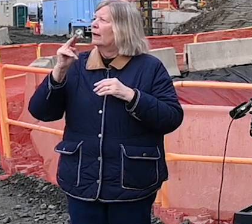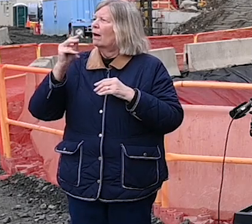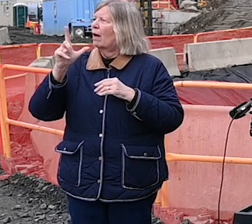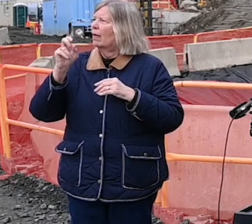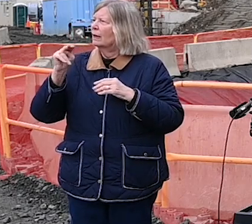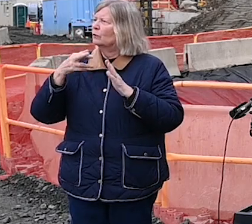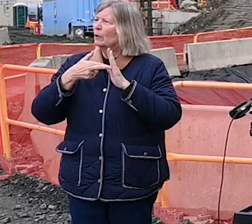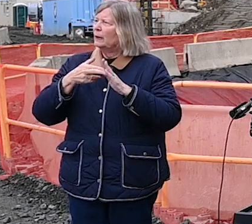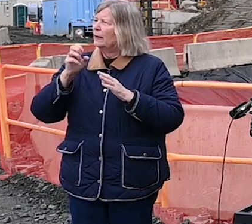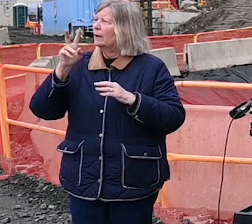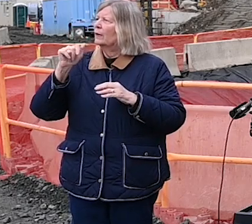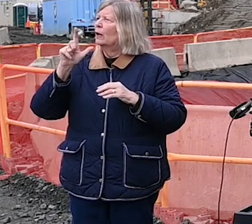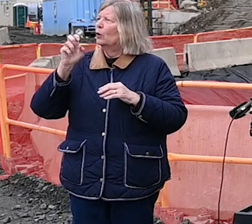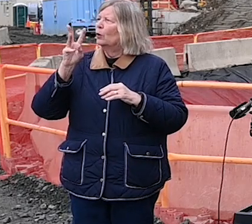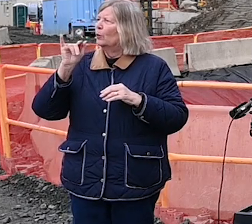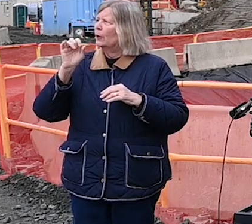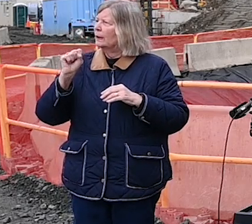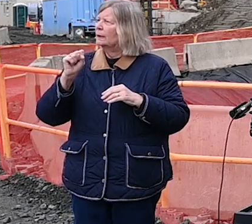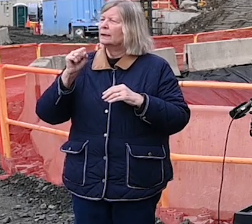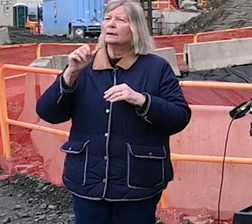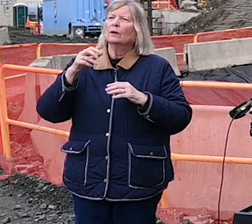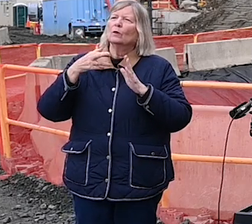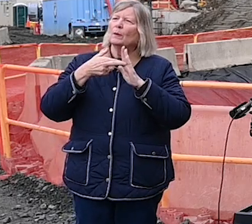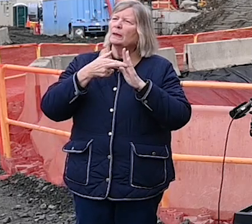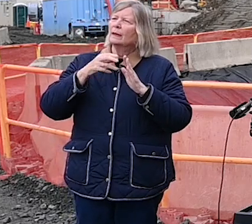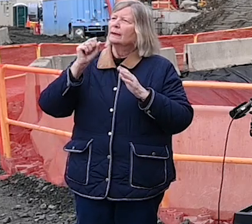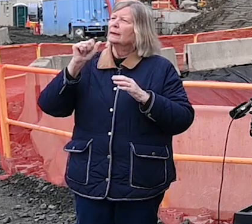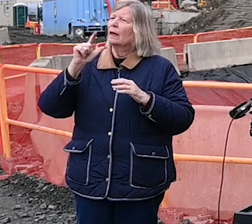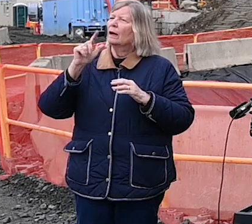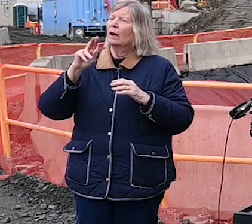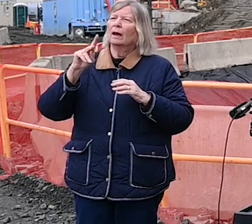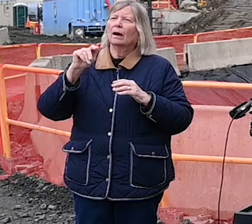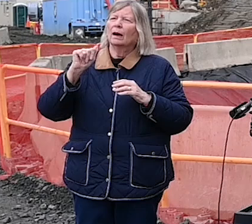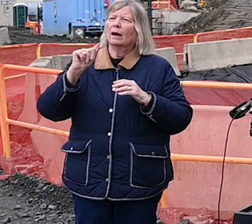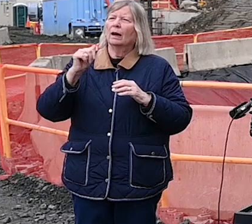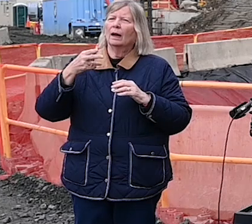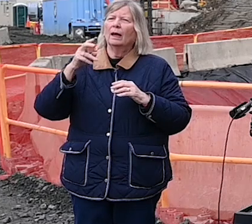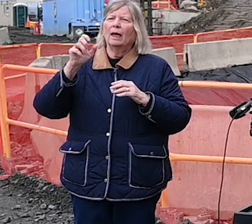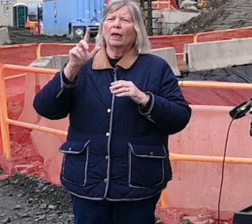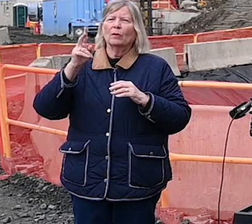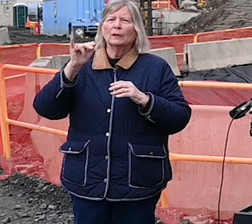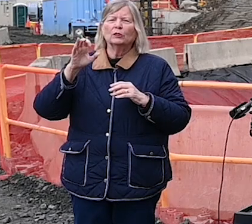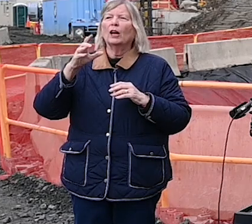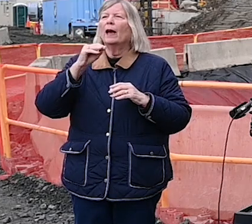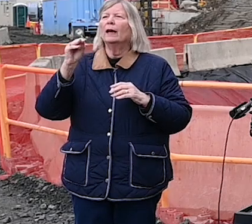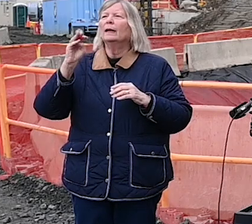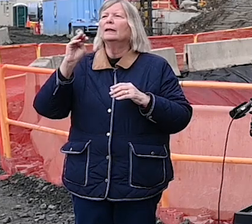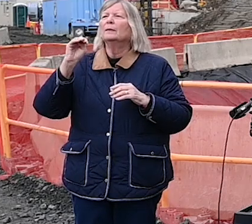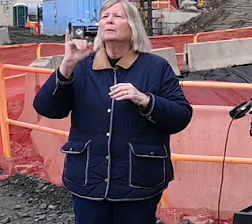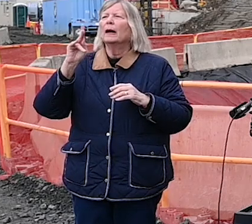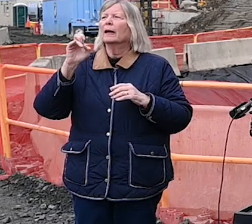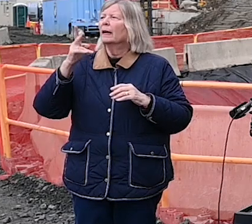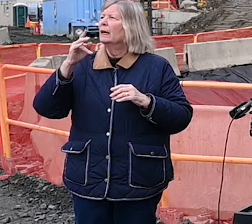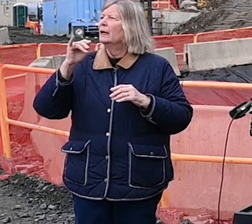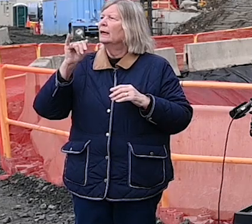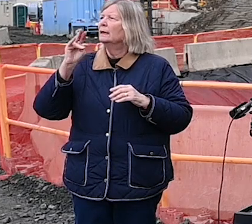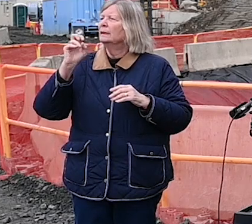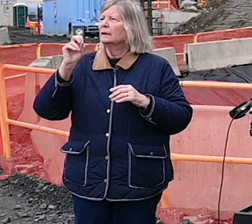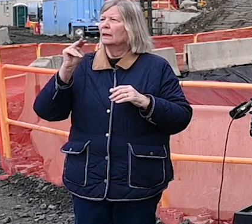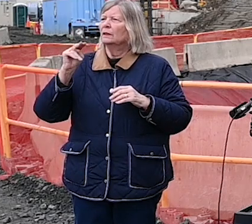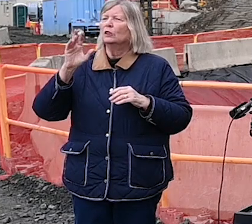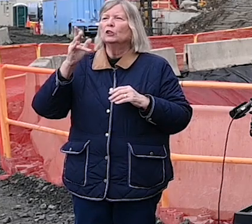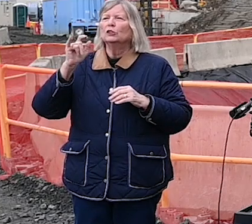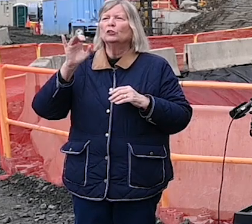here. Eva Lewis with the Office of Representative Sarah Elfreth is here. And Mike Hinson, the Chief Resilience Officer for